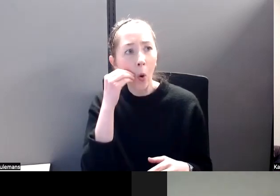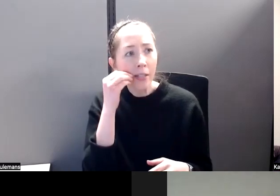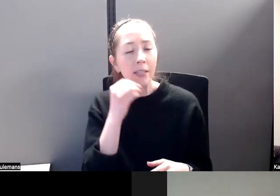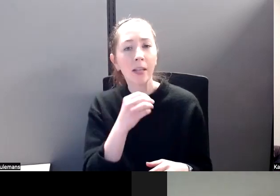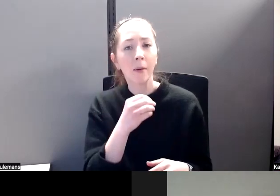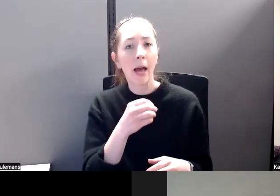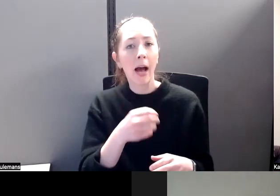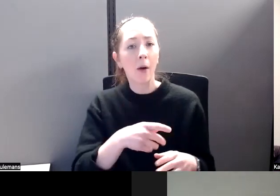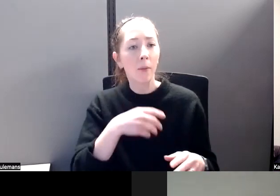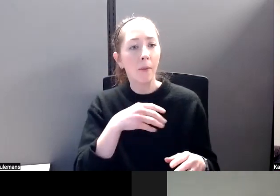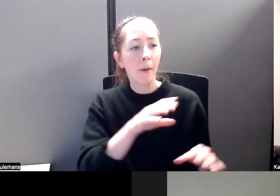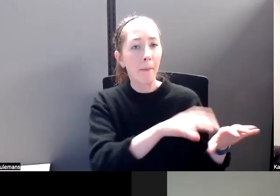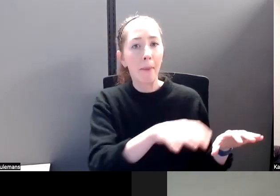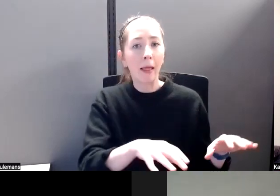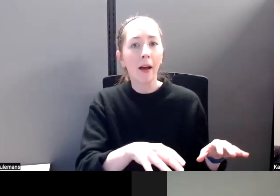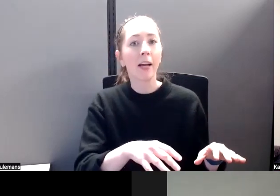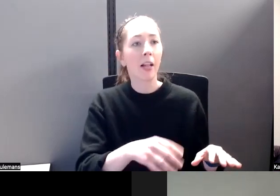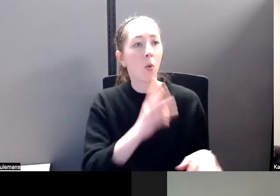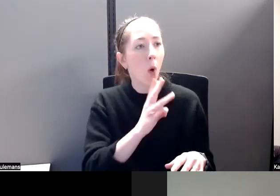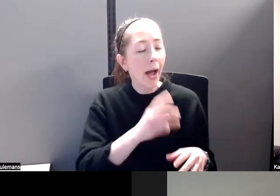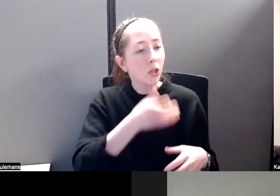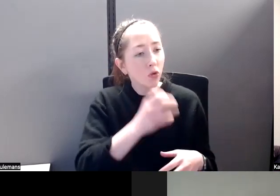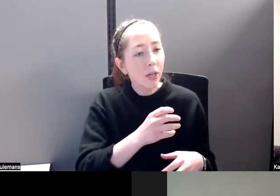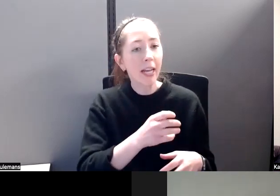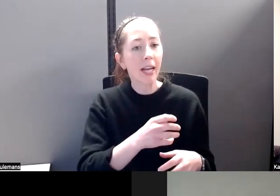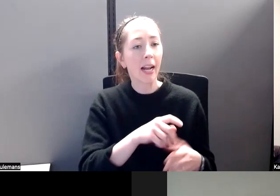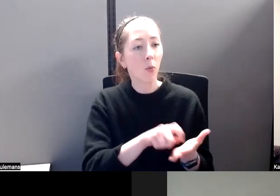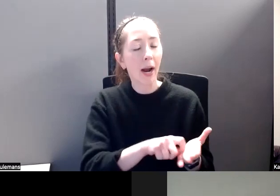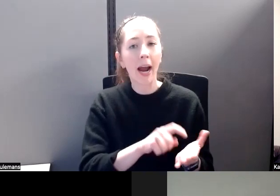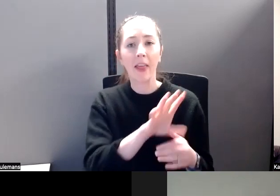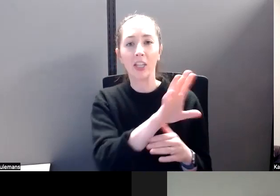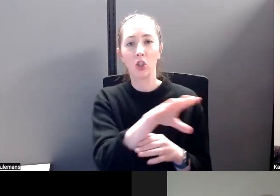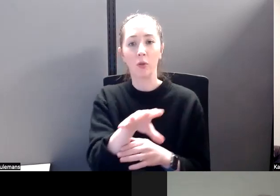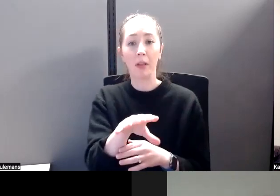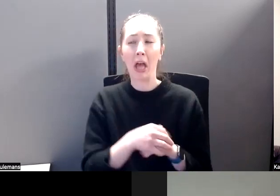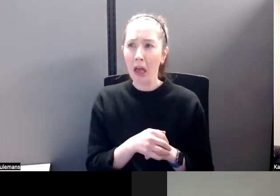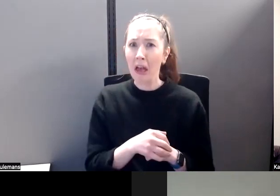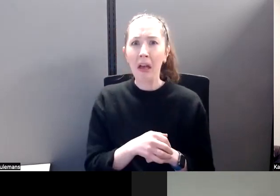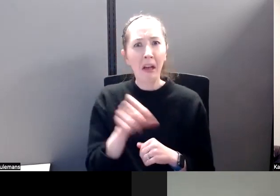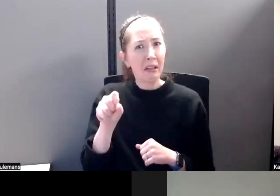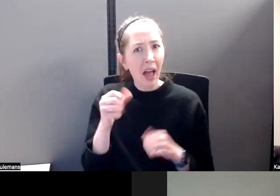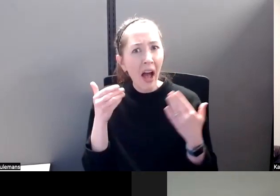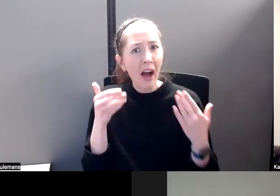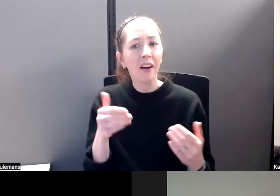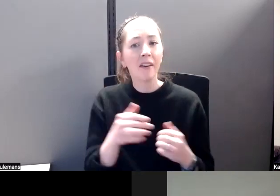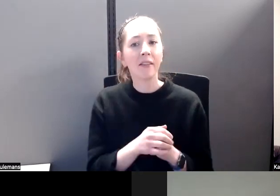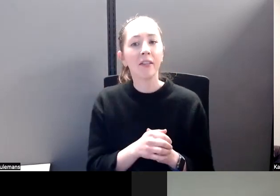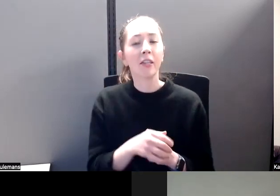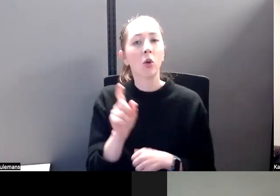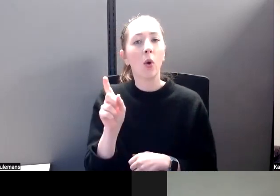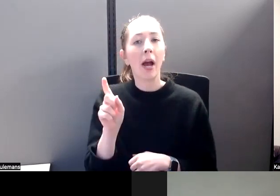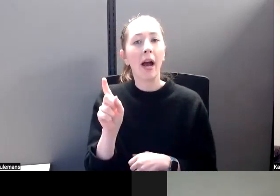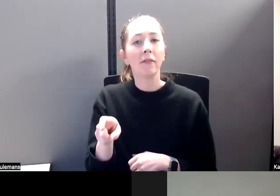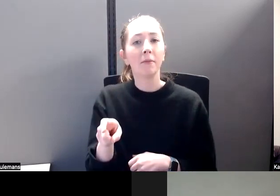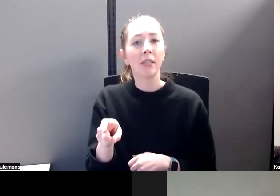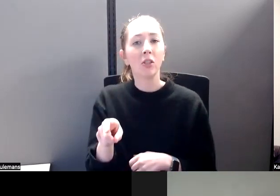some wine and we'll script read this and then we'll get it on its feet and I can just shoot it. And they'll be like, yeah, you know, you have to be, and